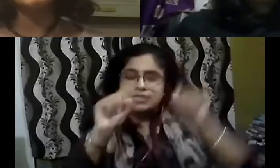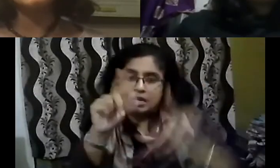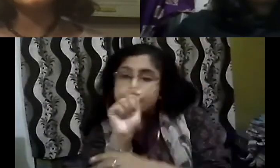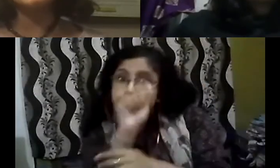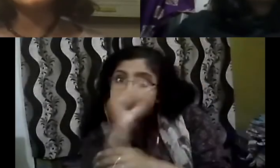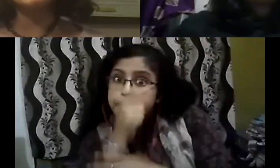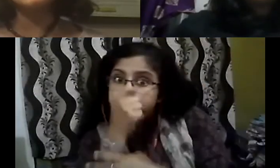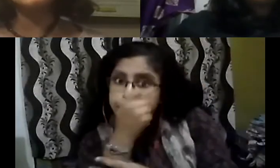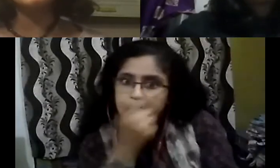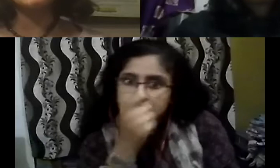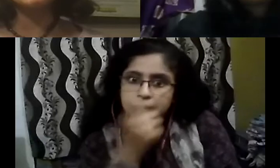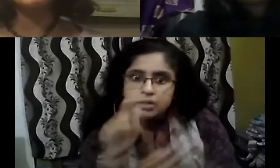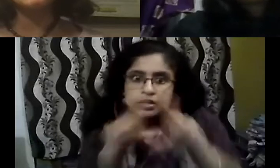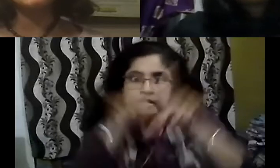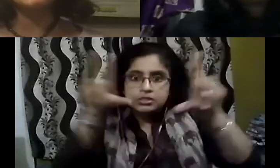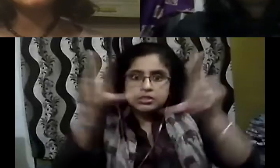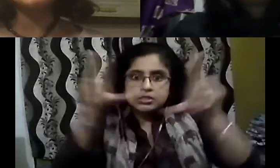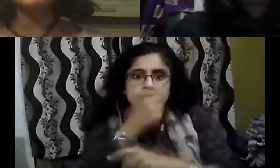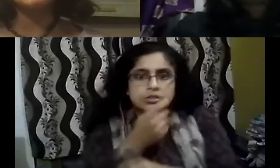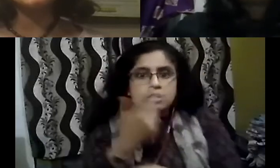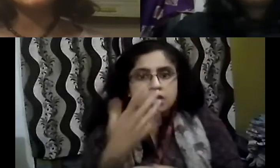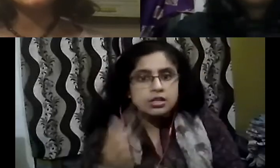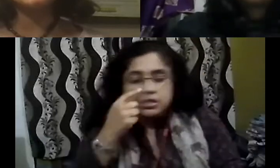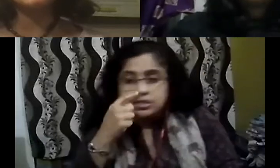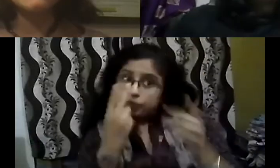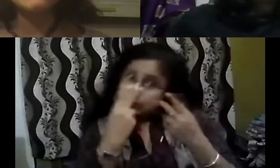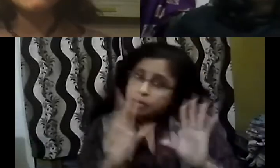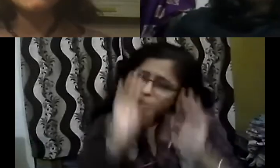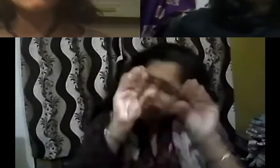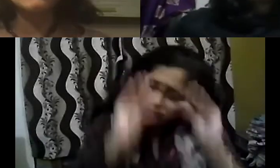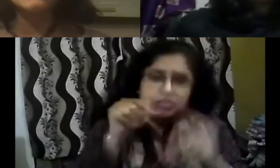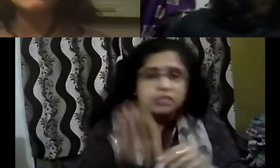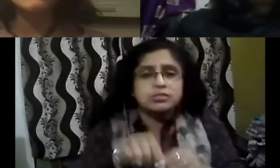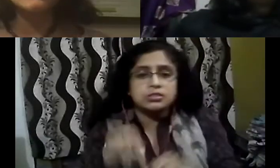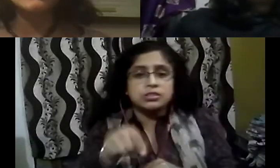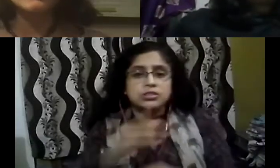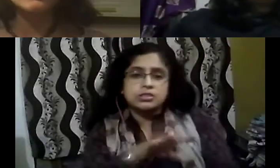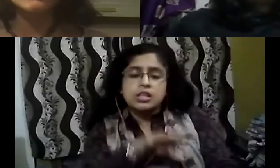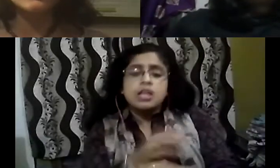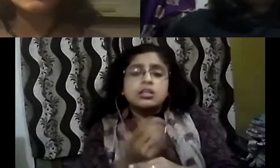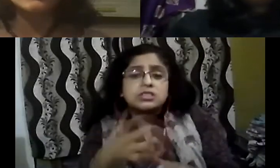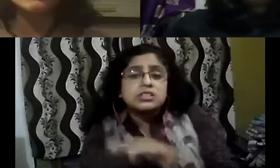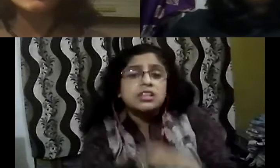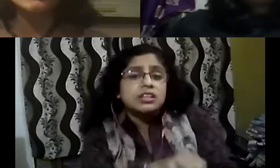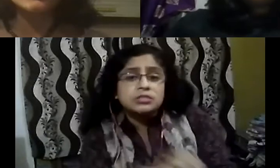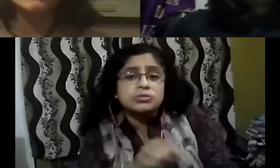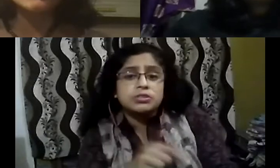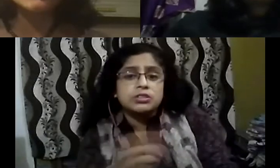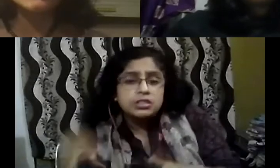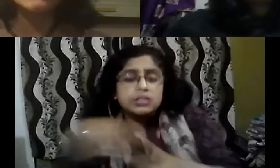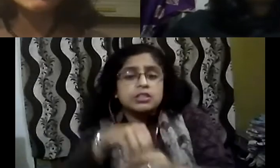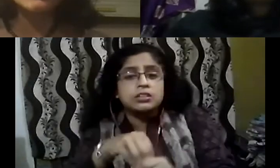screen magnifier was there, and she wants to order the food on Zomato. The adaptation is we